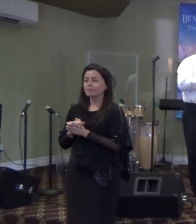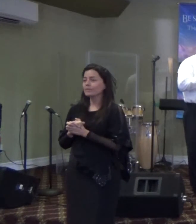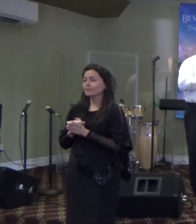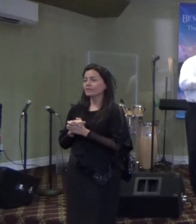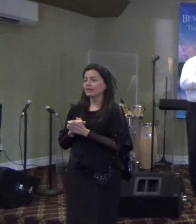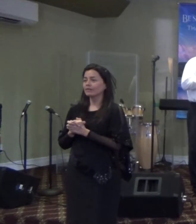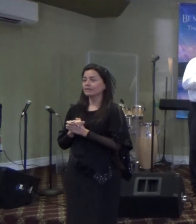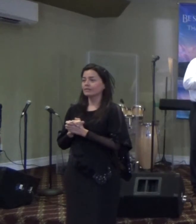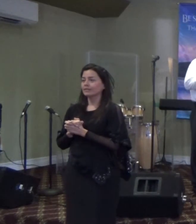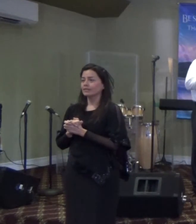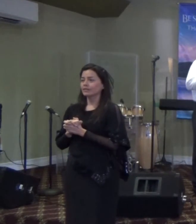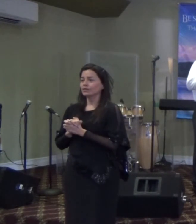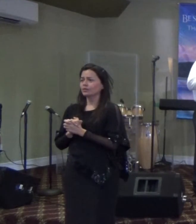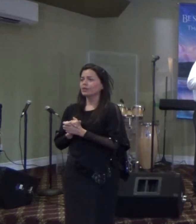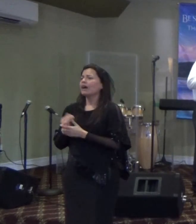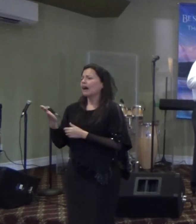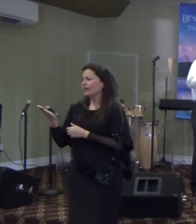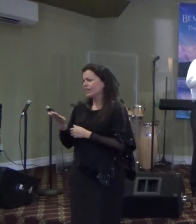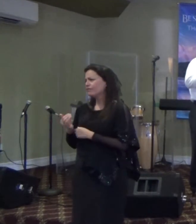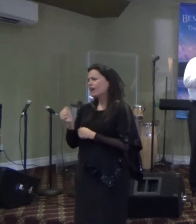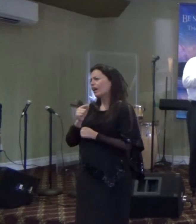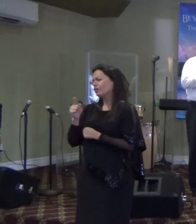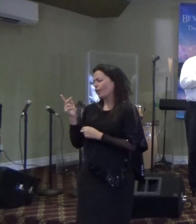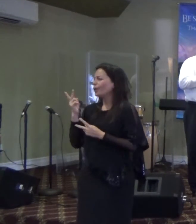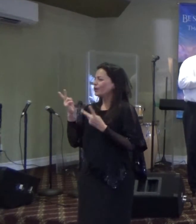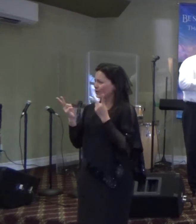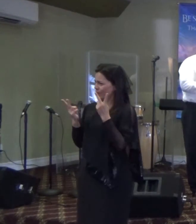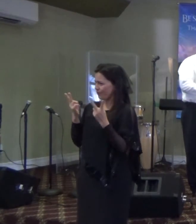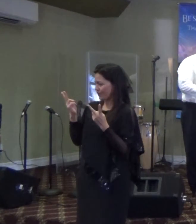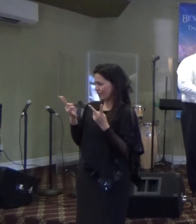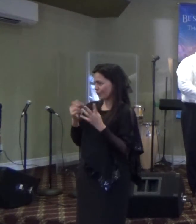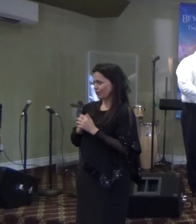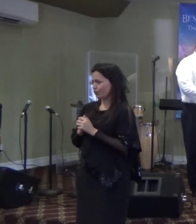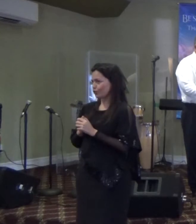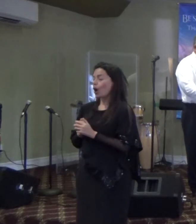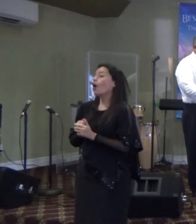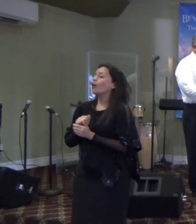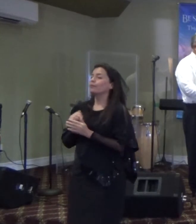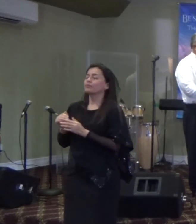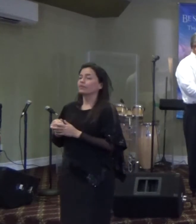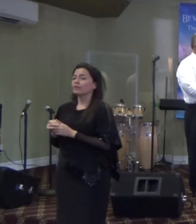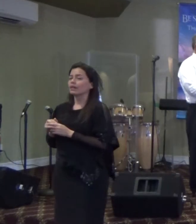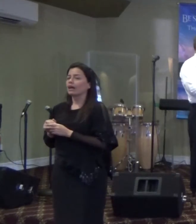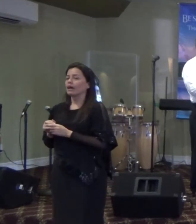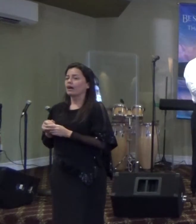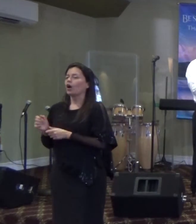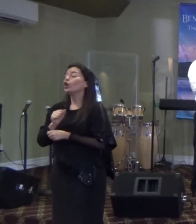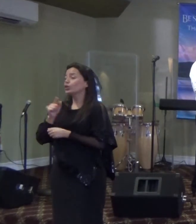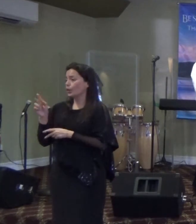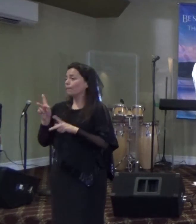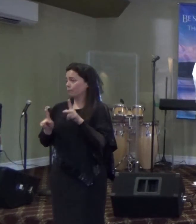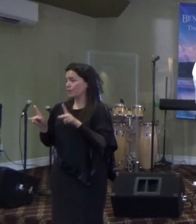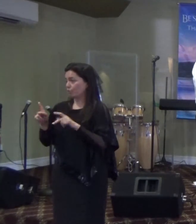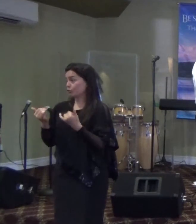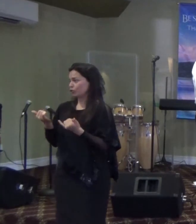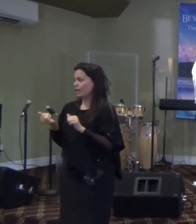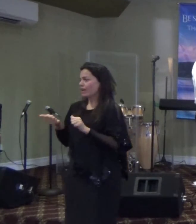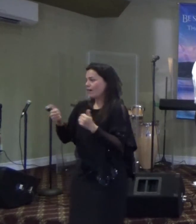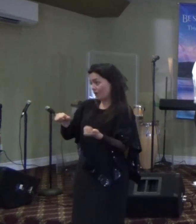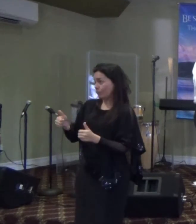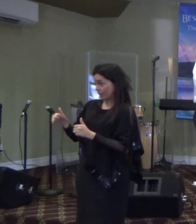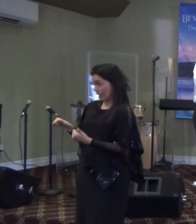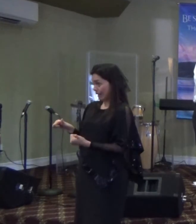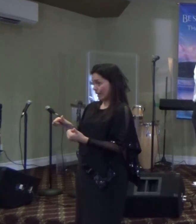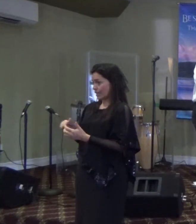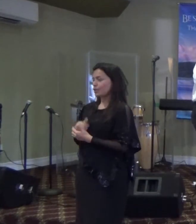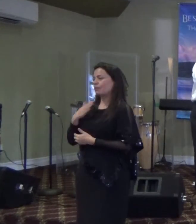Yo quiero invitar a las I want to personas invite our friends que se van a bautizar en este día. Quiero pedirles this que pasen day. aquí You al can